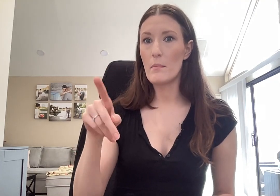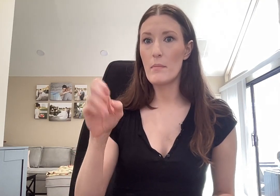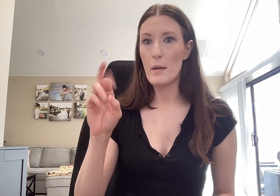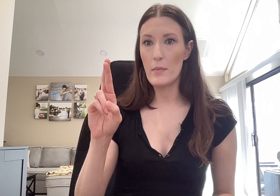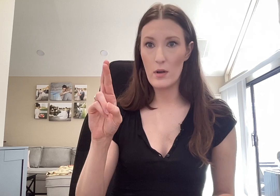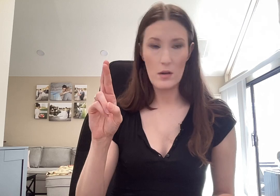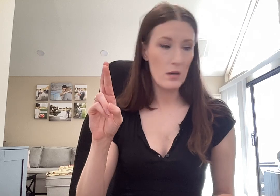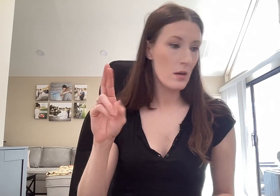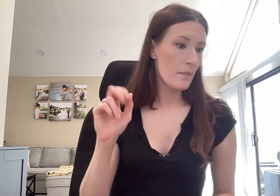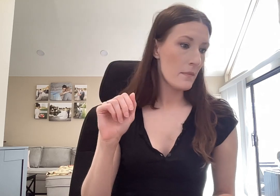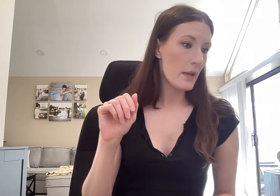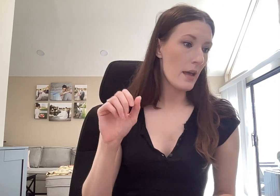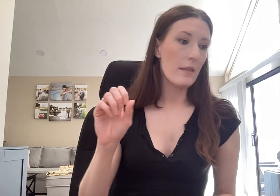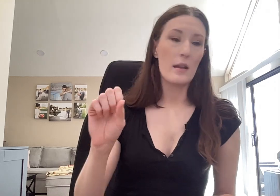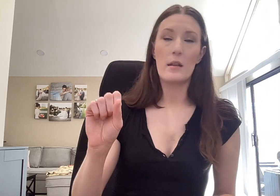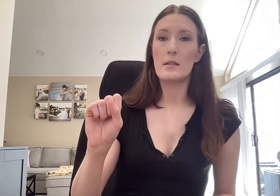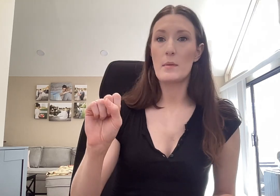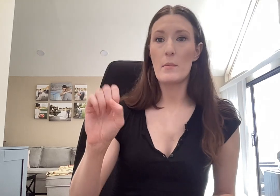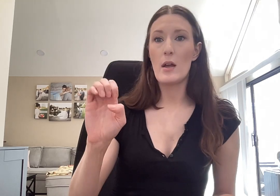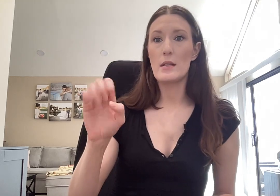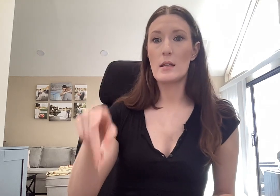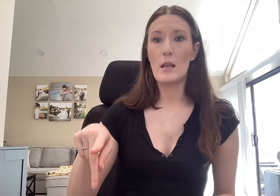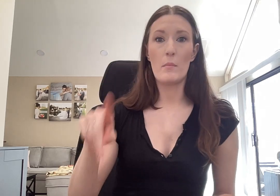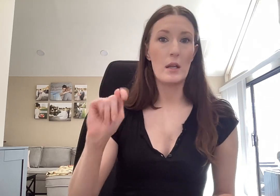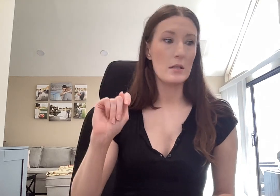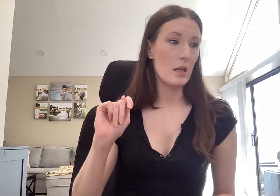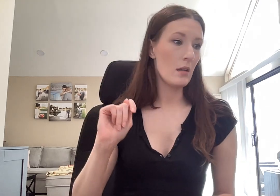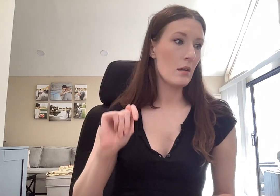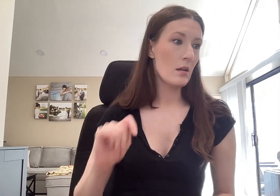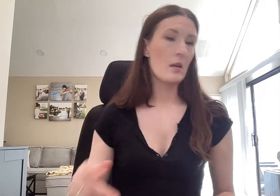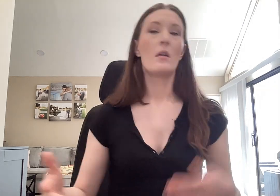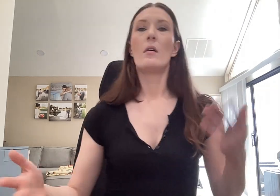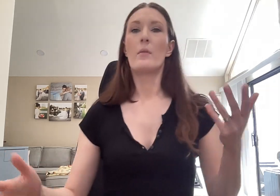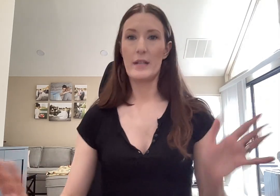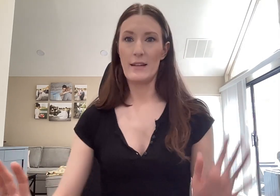pepper. And then in September, SEPT. We're done.